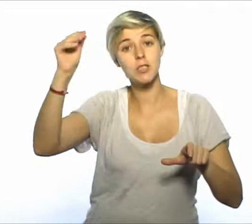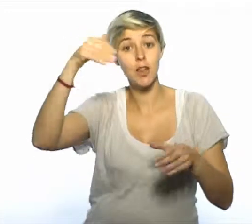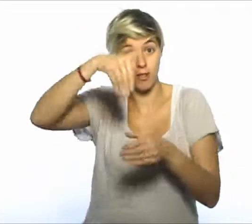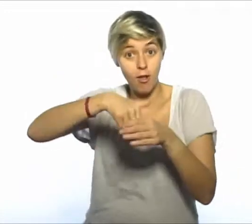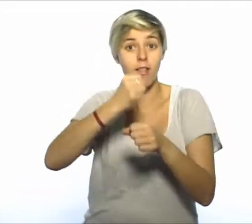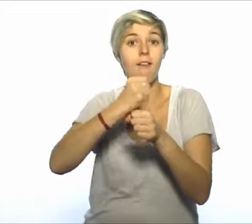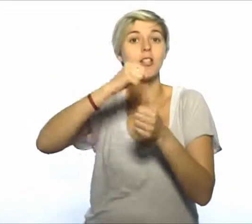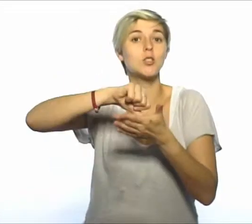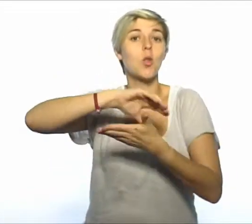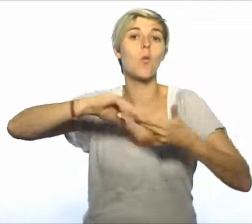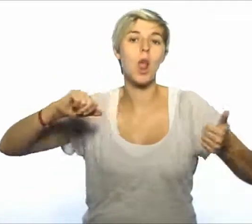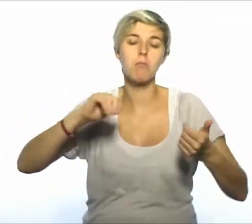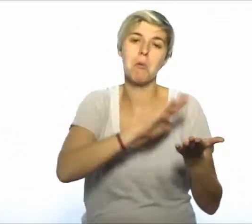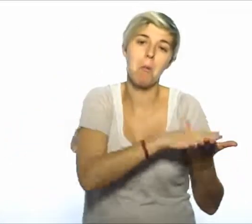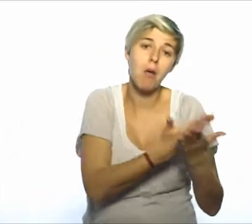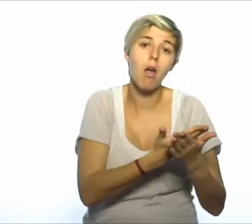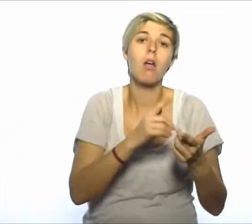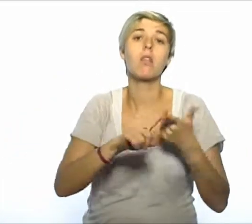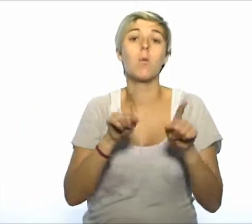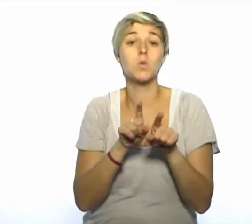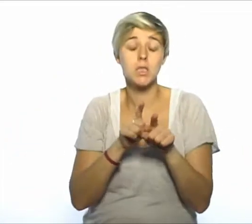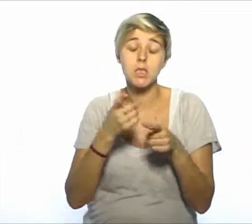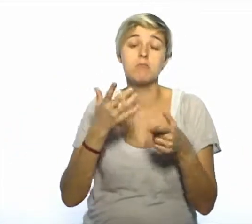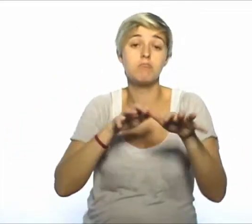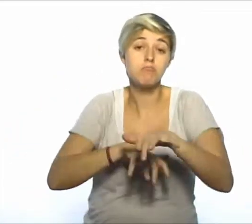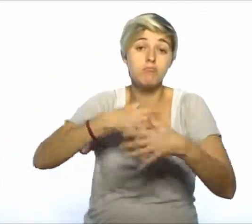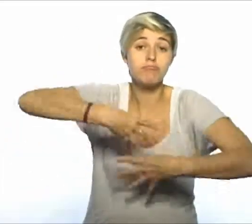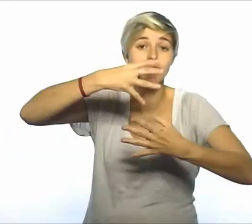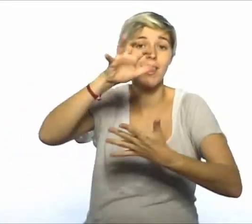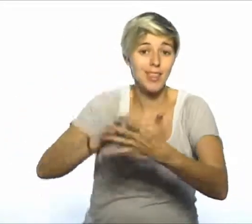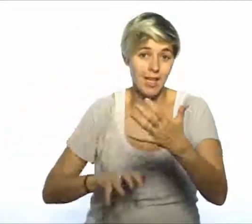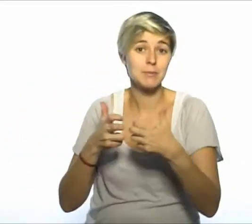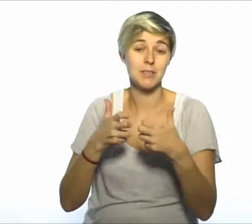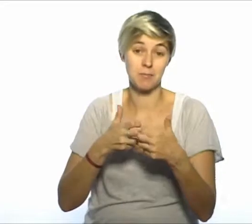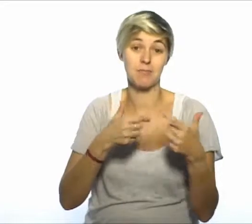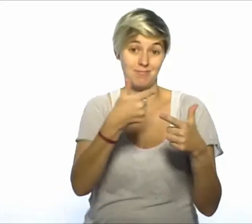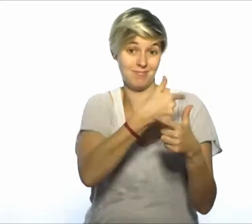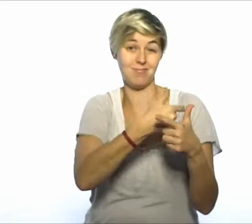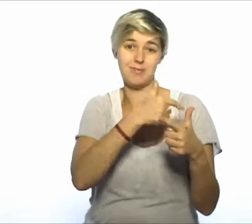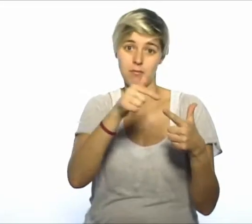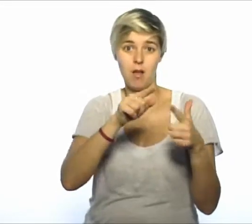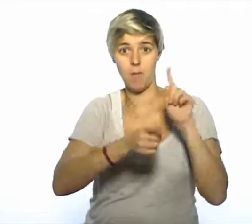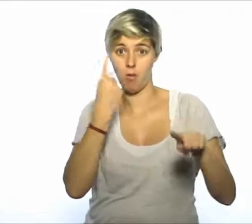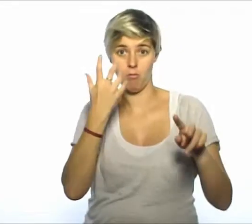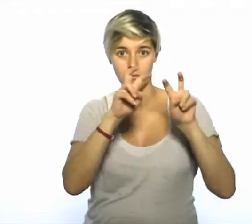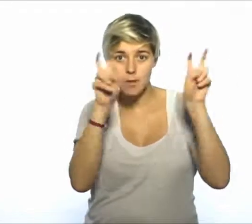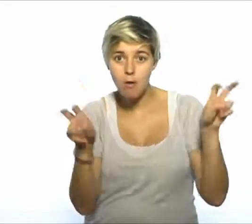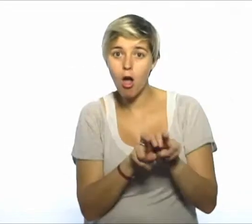service. I think it is very important that the professionals working in the relay service, be they interpreters or text